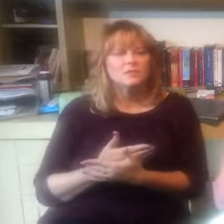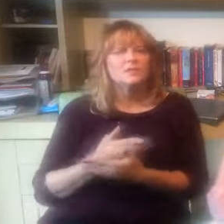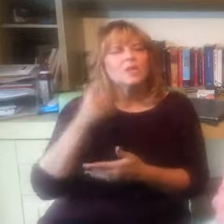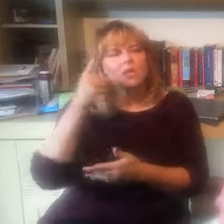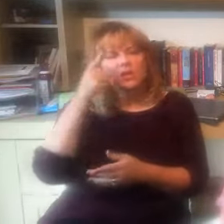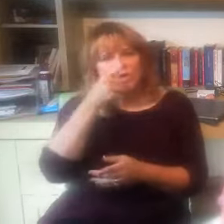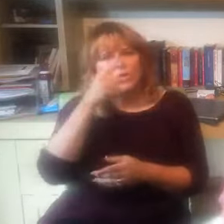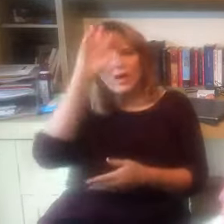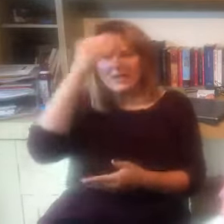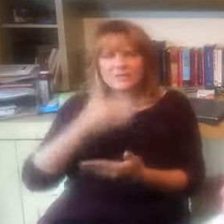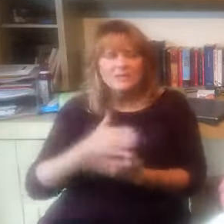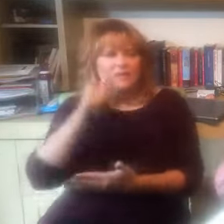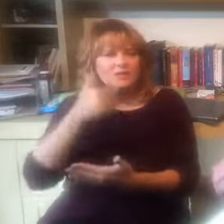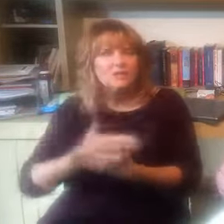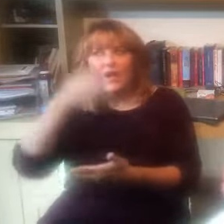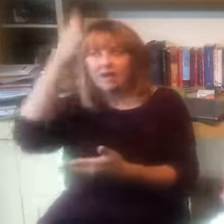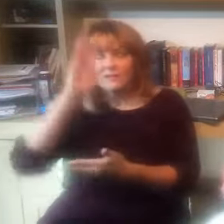you're sons of God.